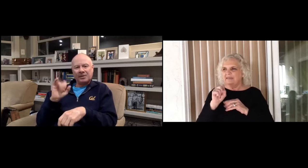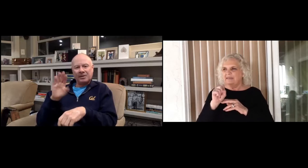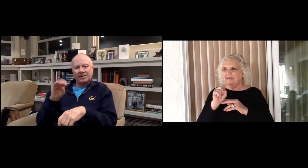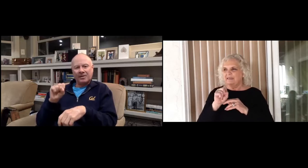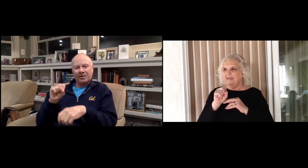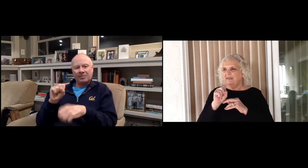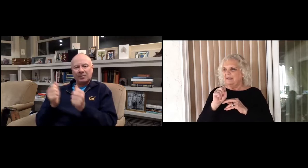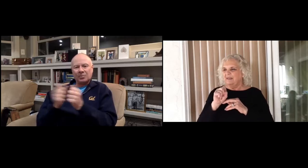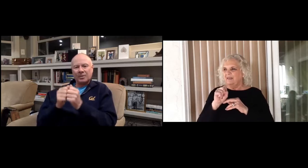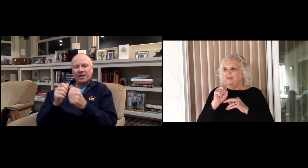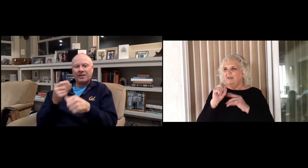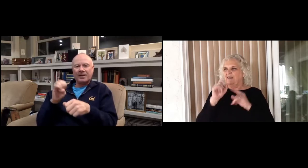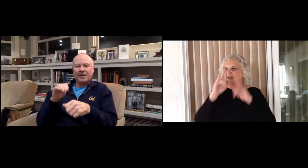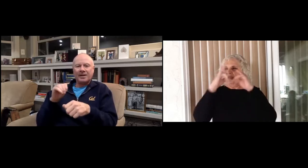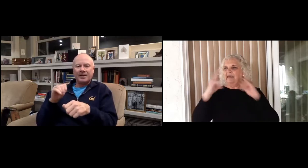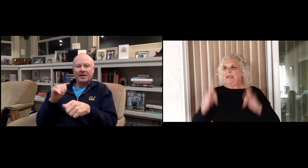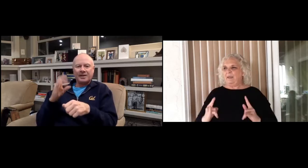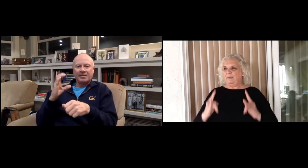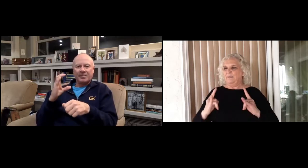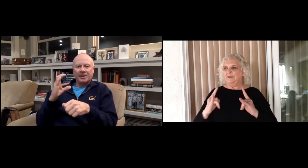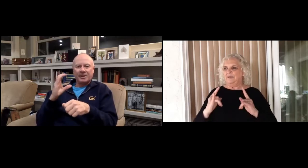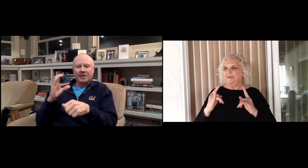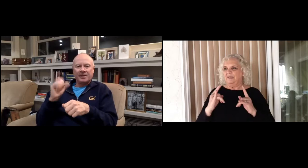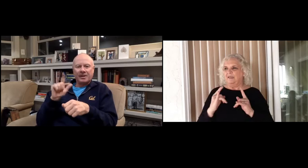captioned films with the